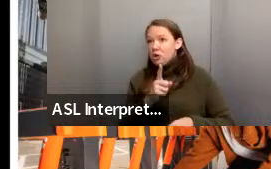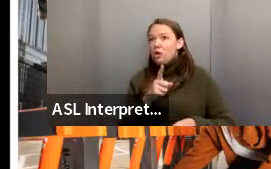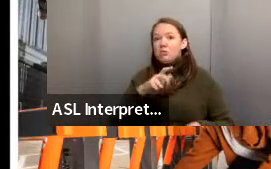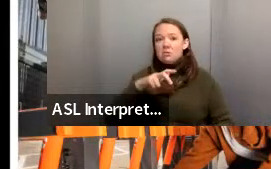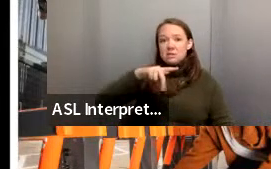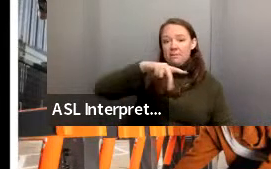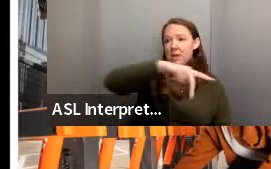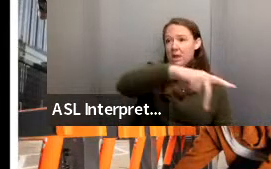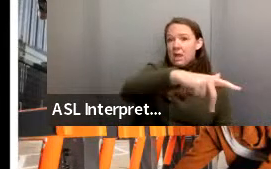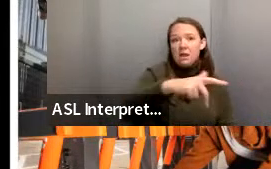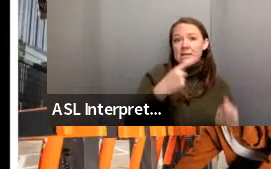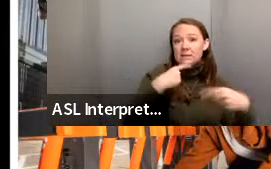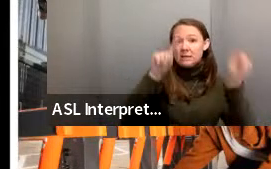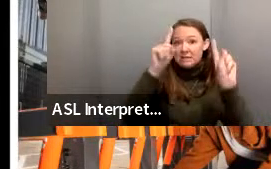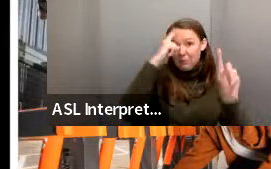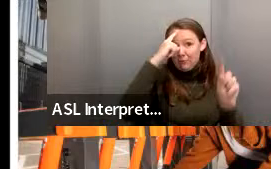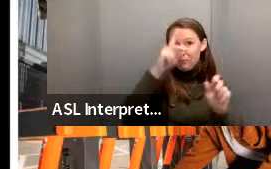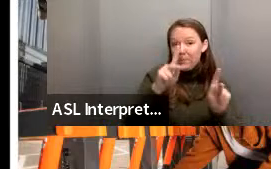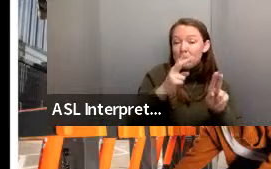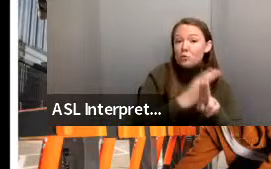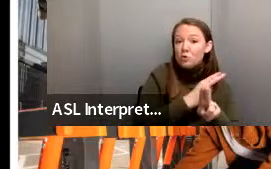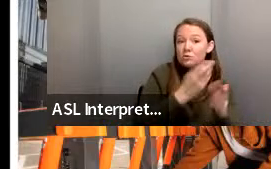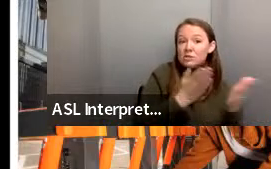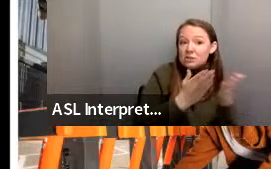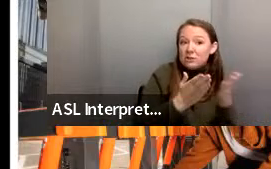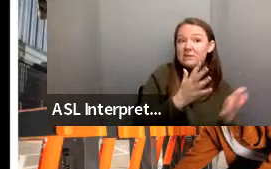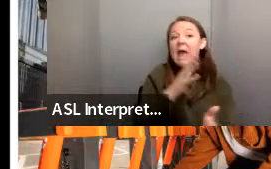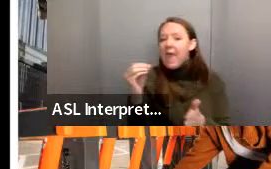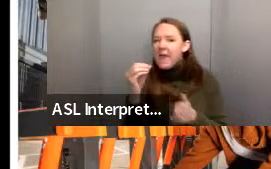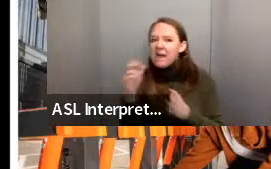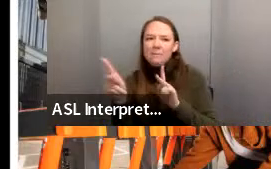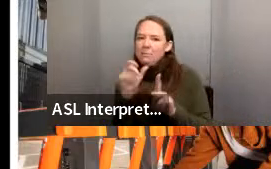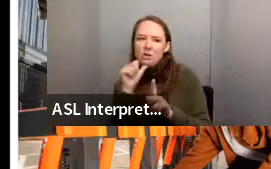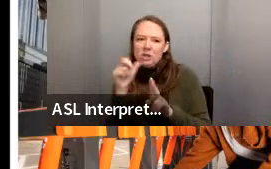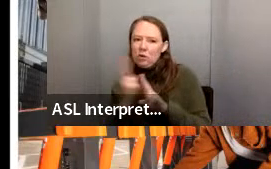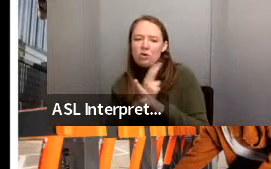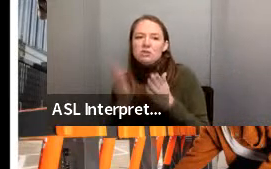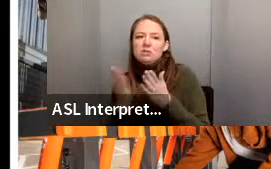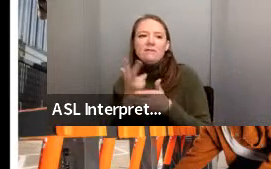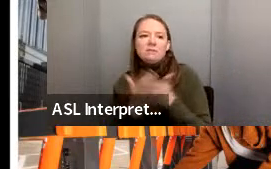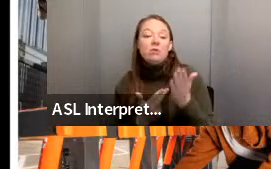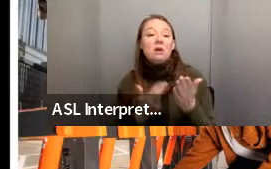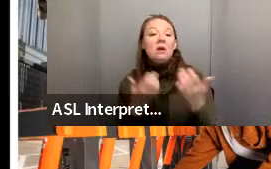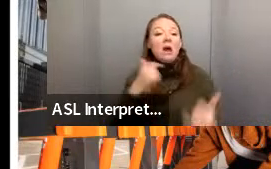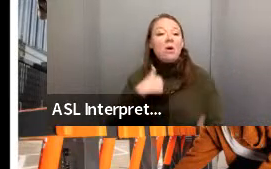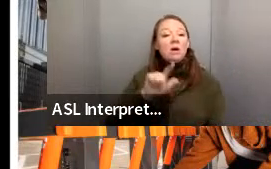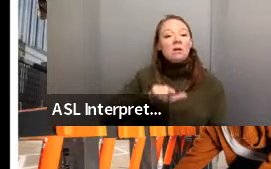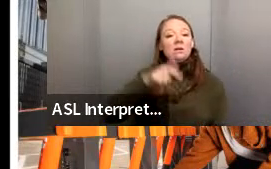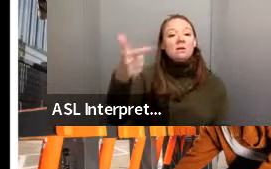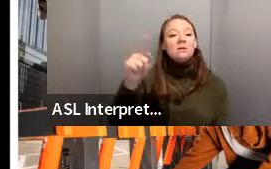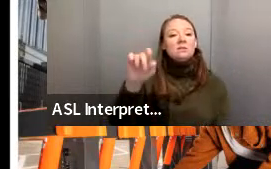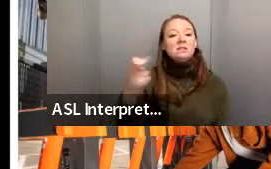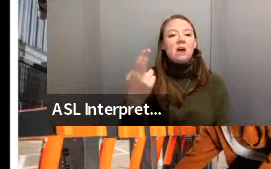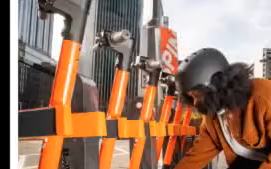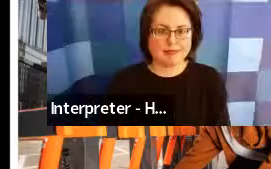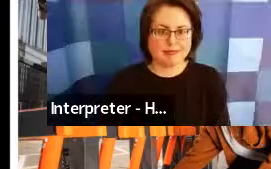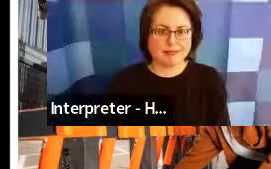and those who don't. And with that, I will kick it over to I believe Tosh for column